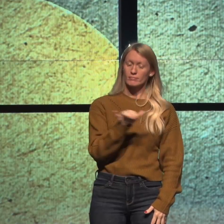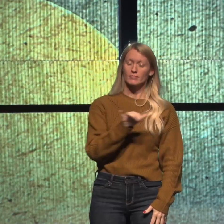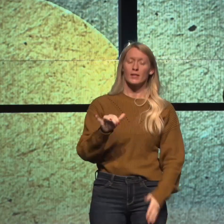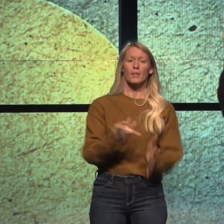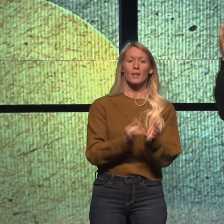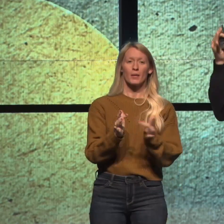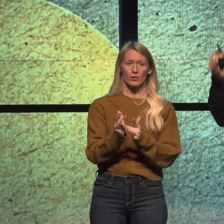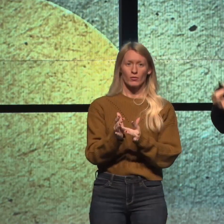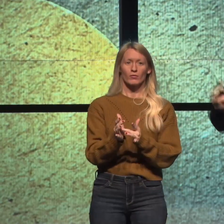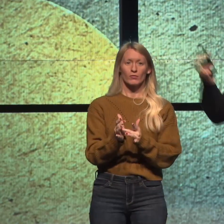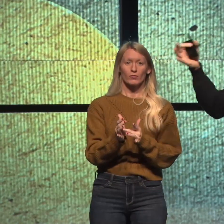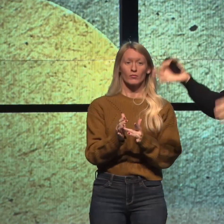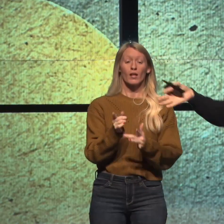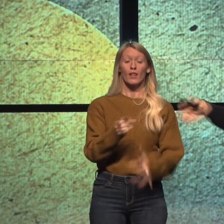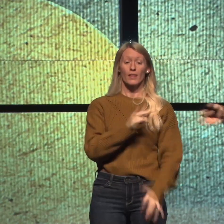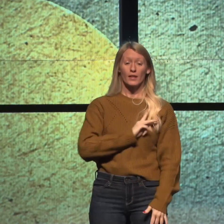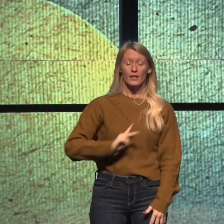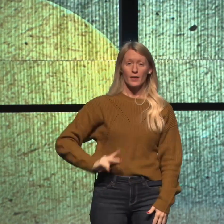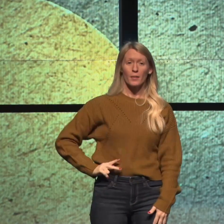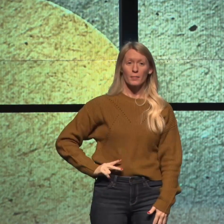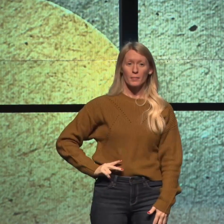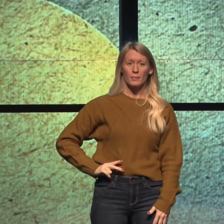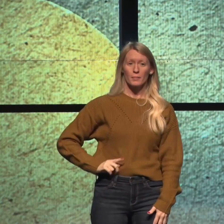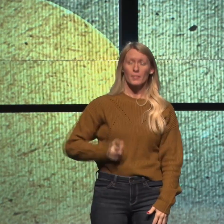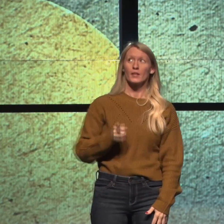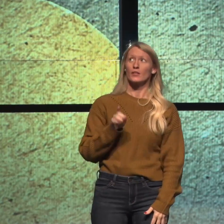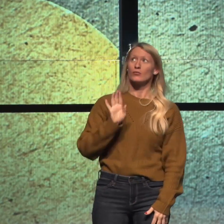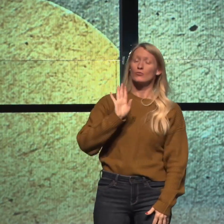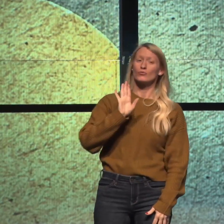reign of God. And this song says, "The kingdom is yours,"